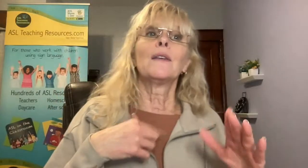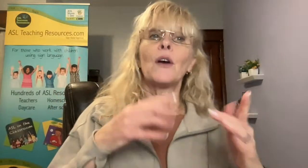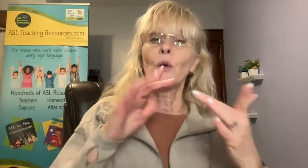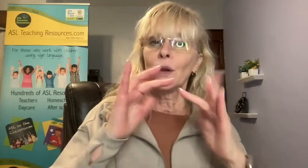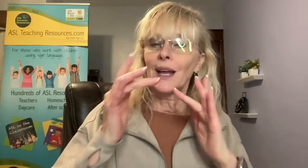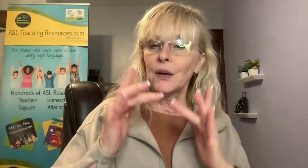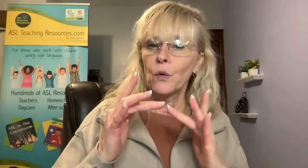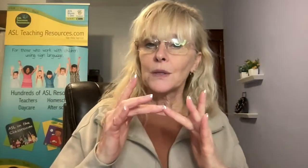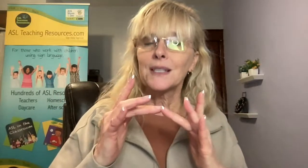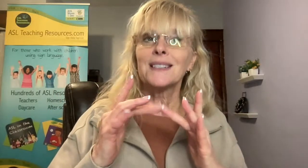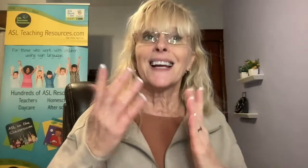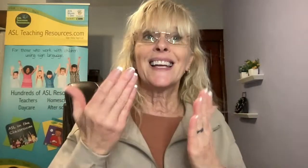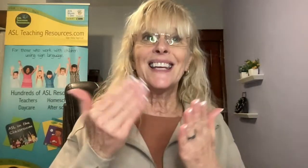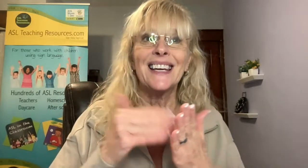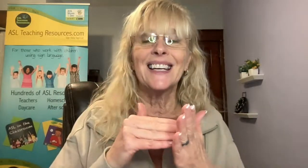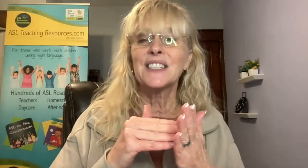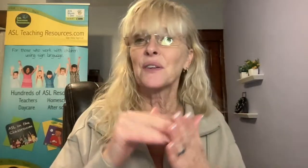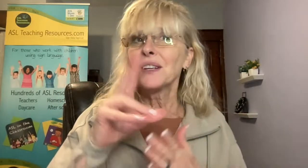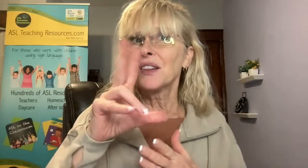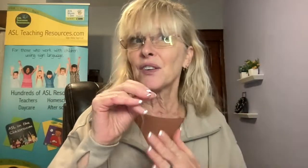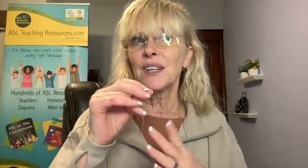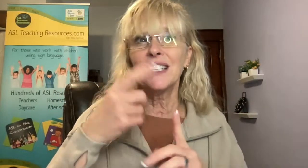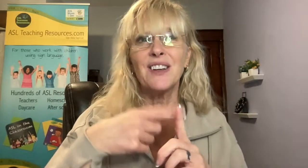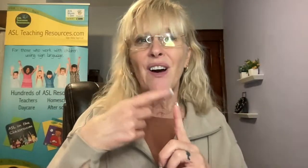our online courses. Again, it's only $30,